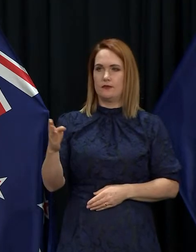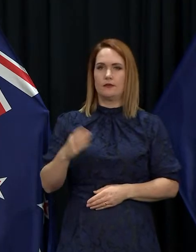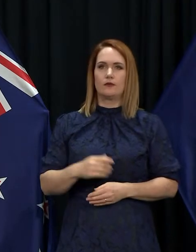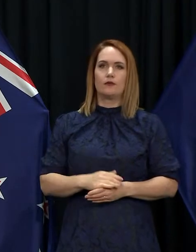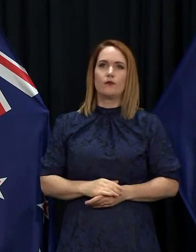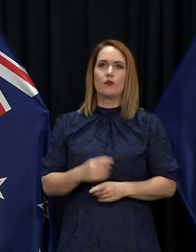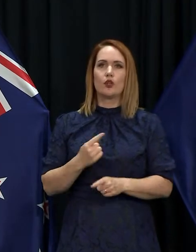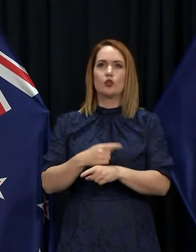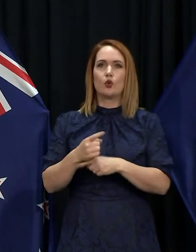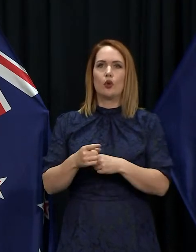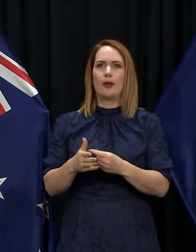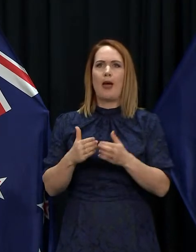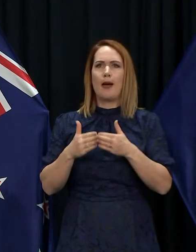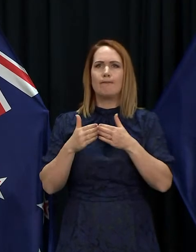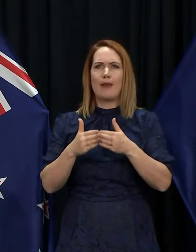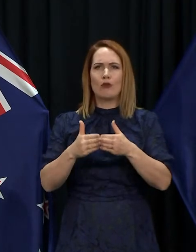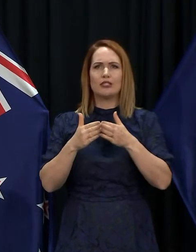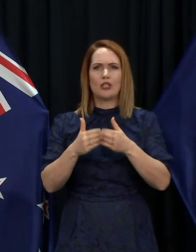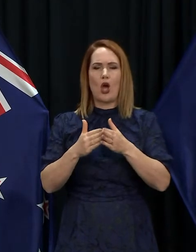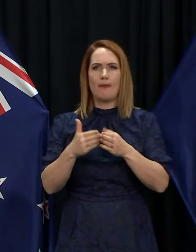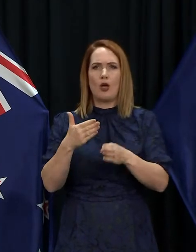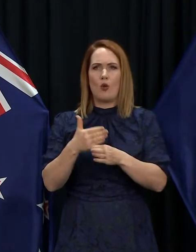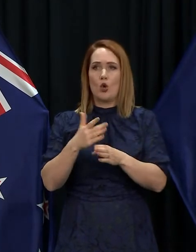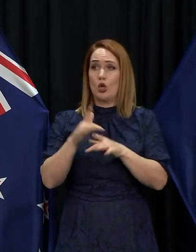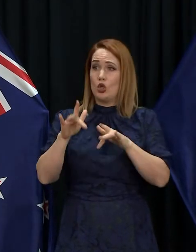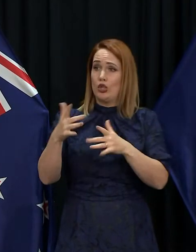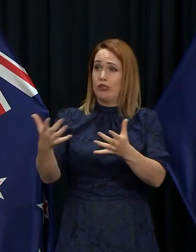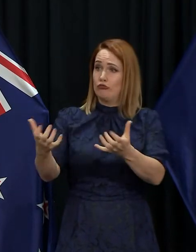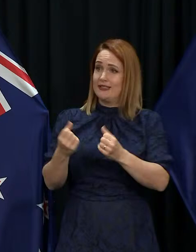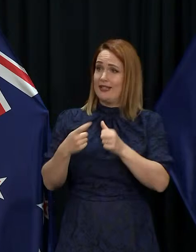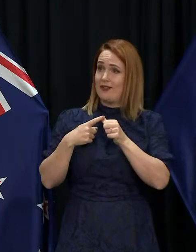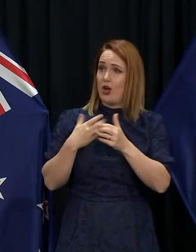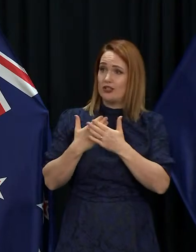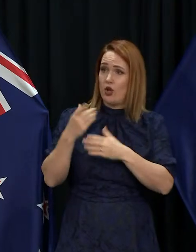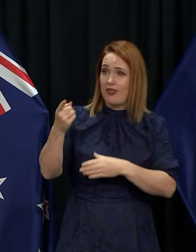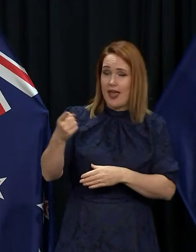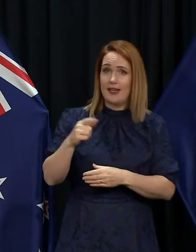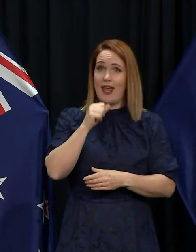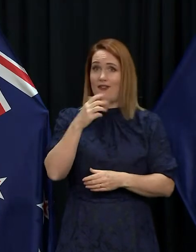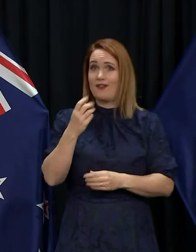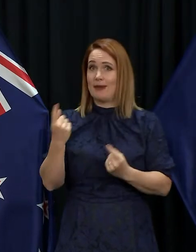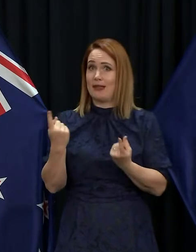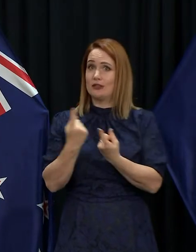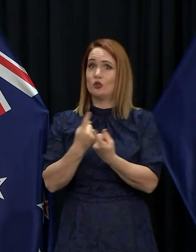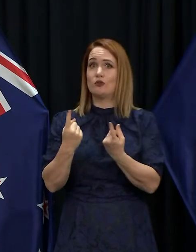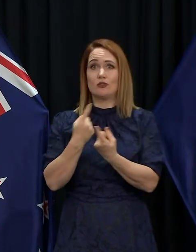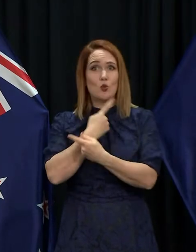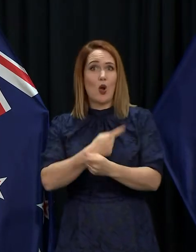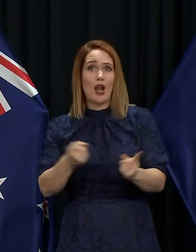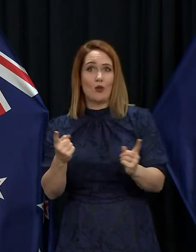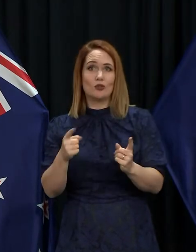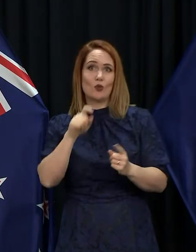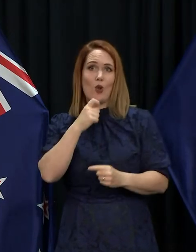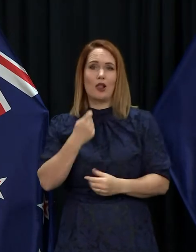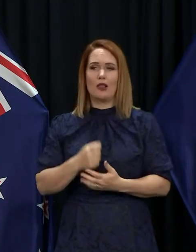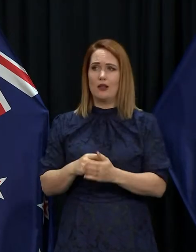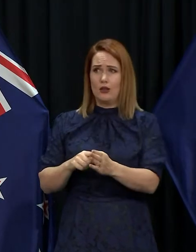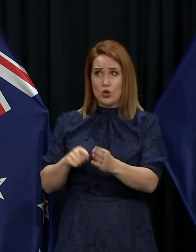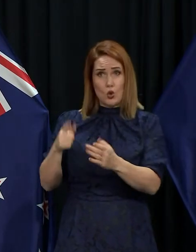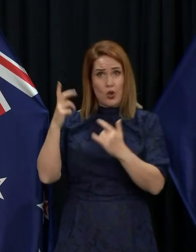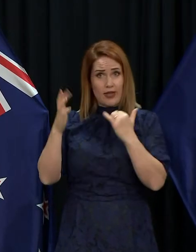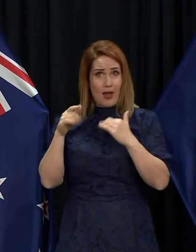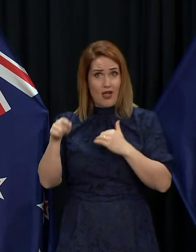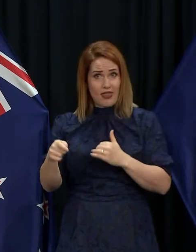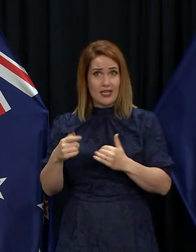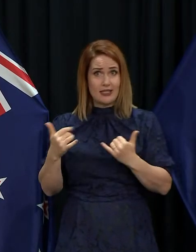Yes, the maritime work. We have not yet received that advice. As soon as we have and there's something to say, we will respond. Is it under consideration, though? I mean,